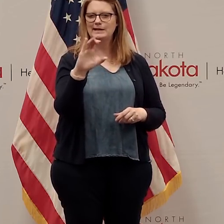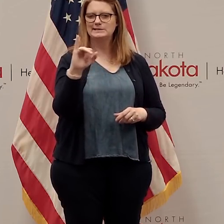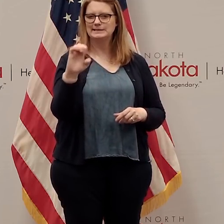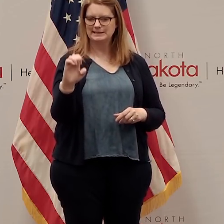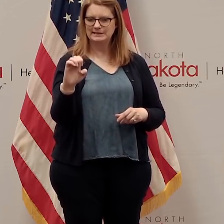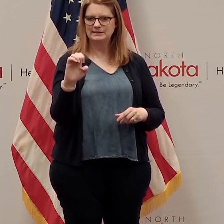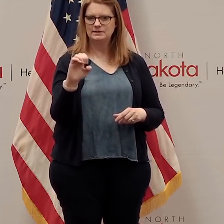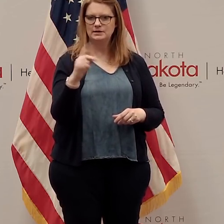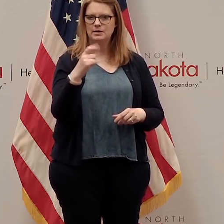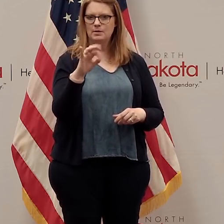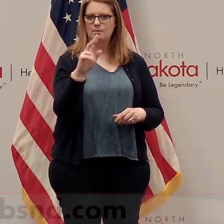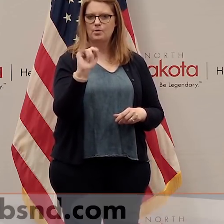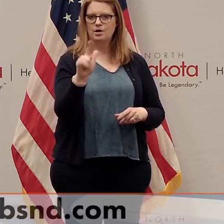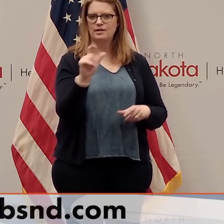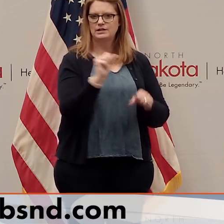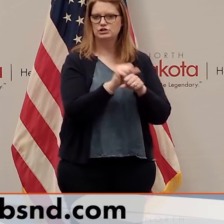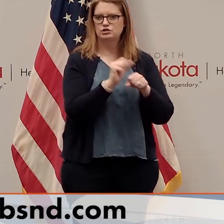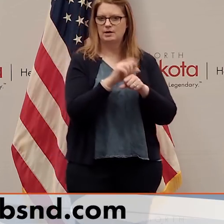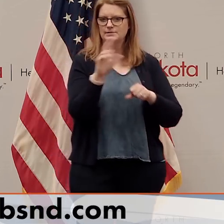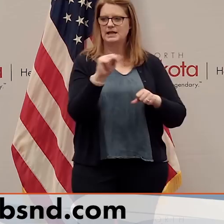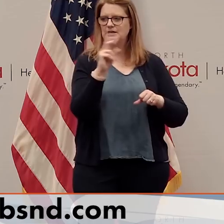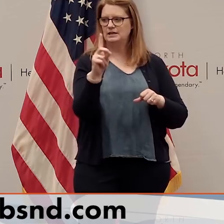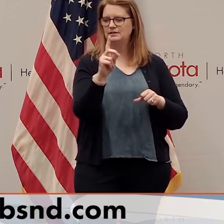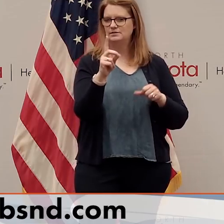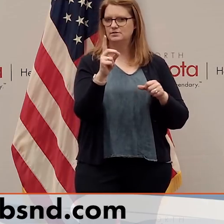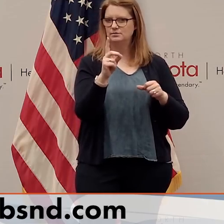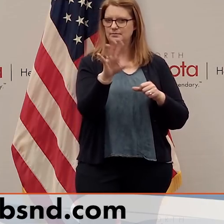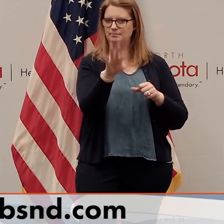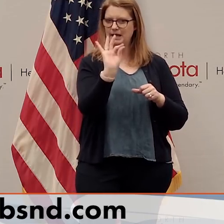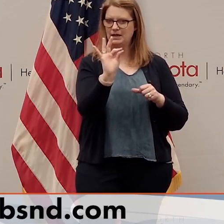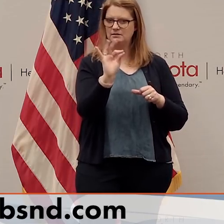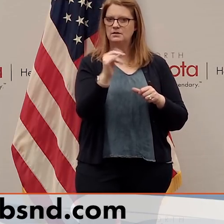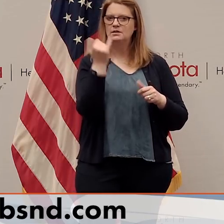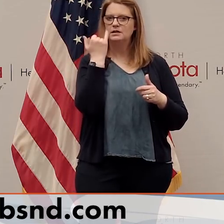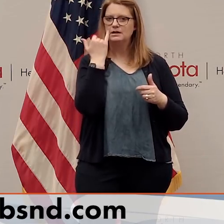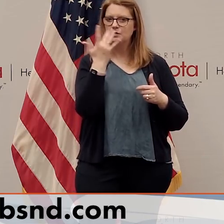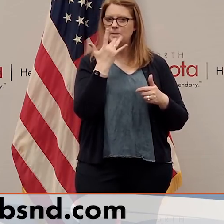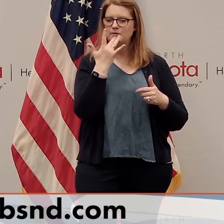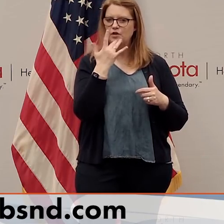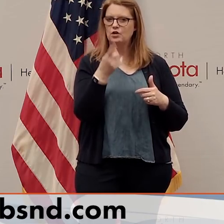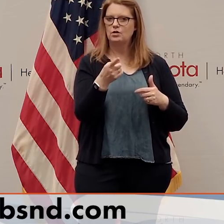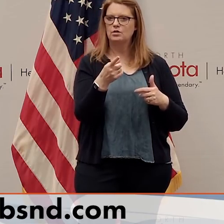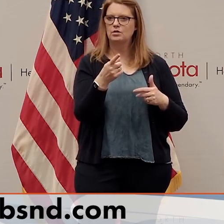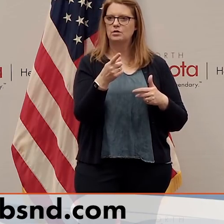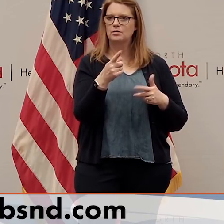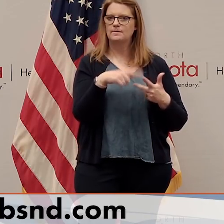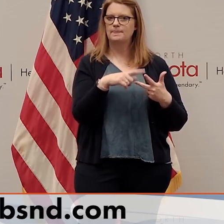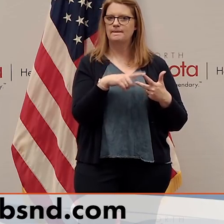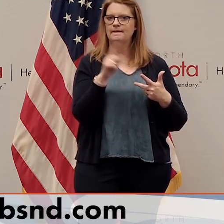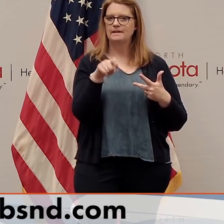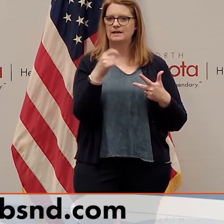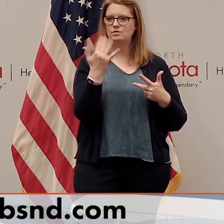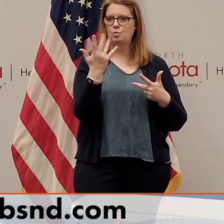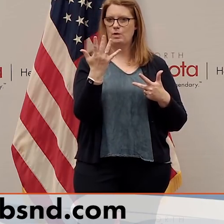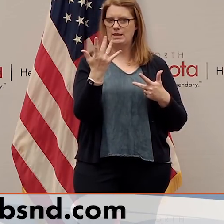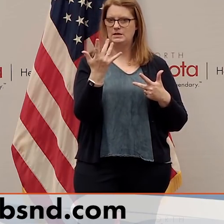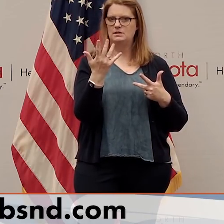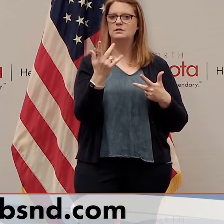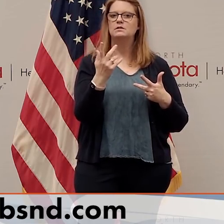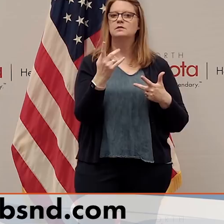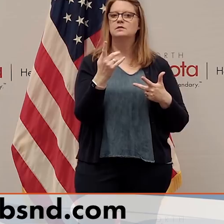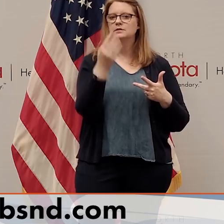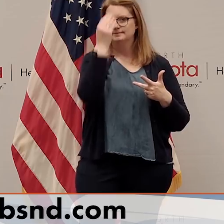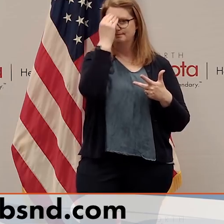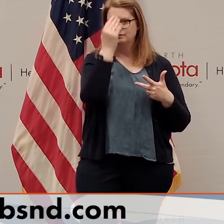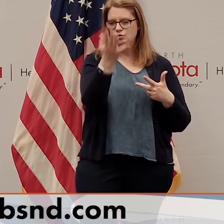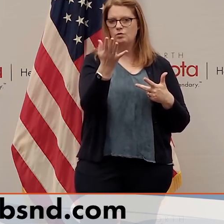ICE portal at JobsND to make that choice. If you choose to do this, you will need to wait to receive your notice